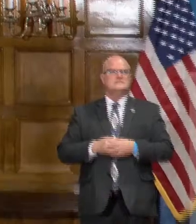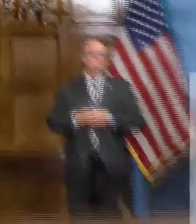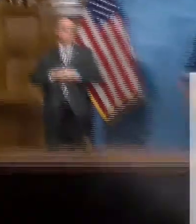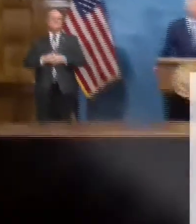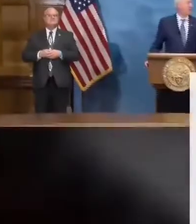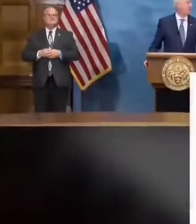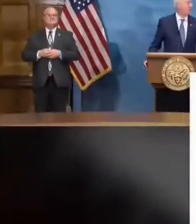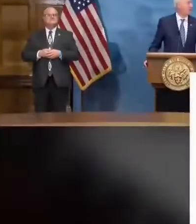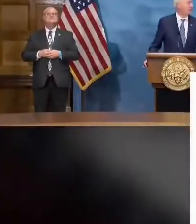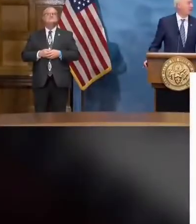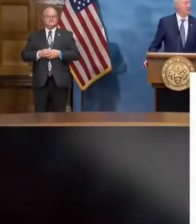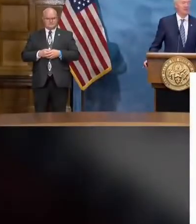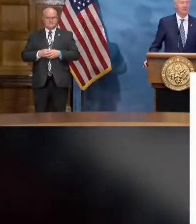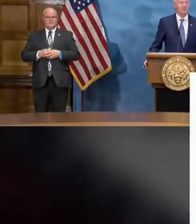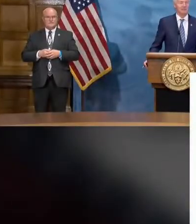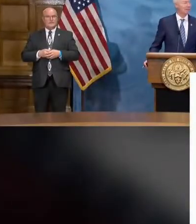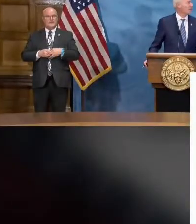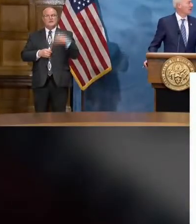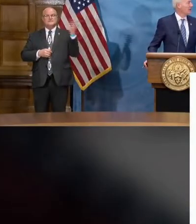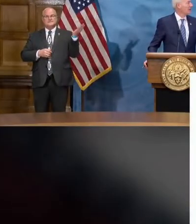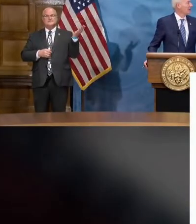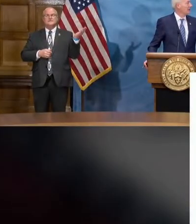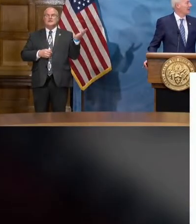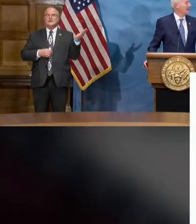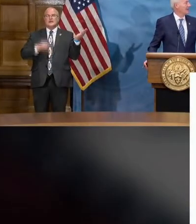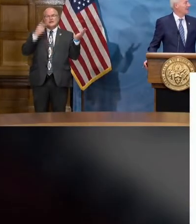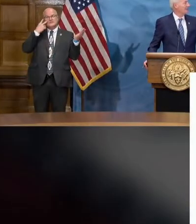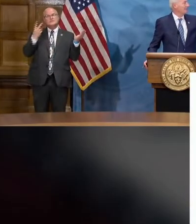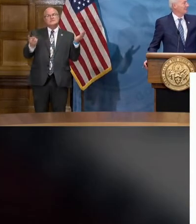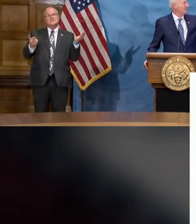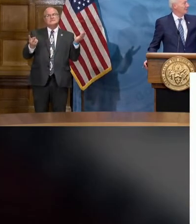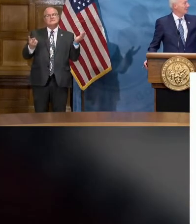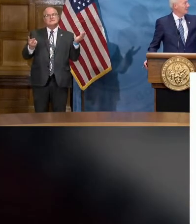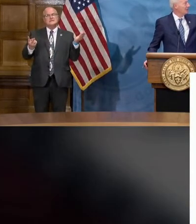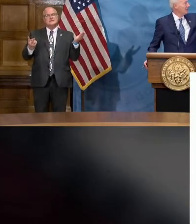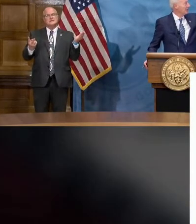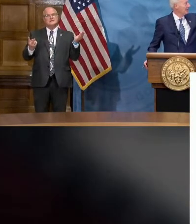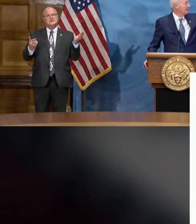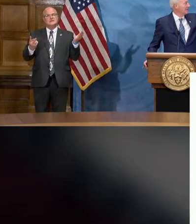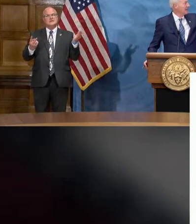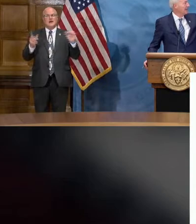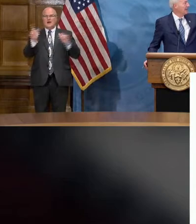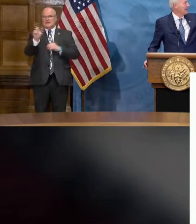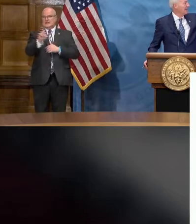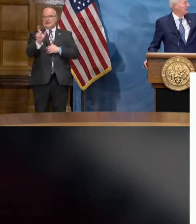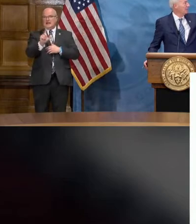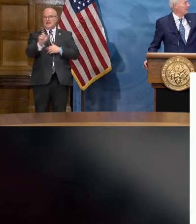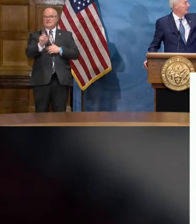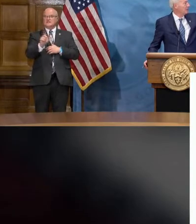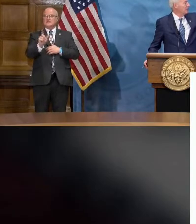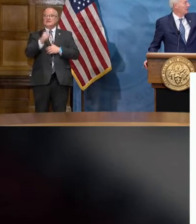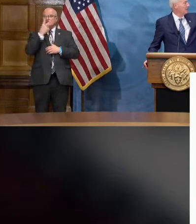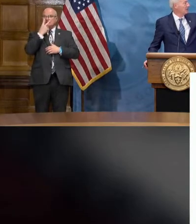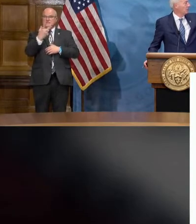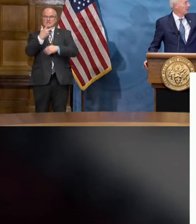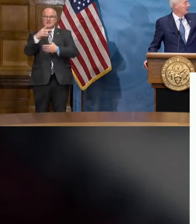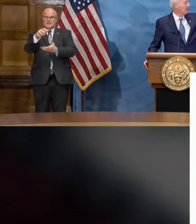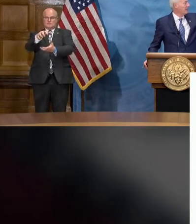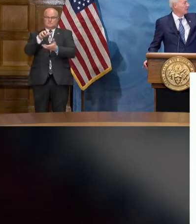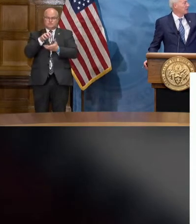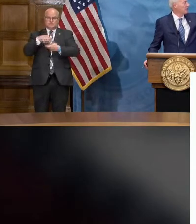Okay. So you can see, first of all, you look on the left side, and with the doses that